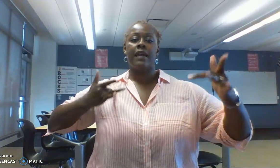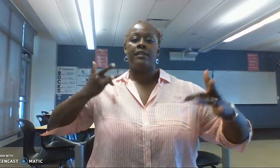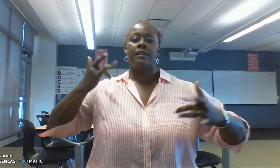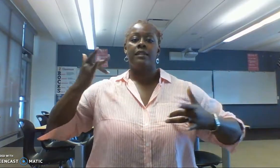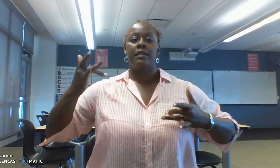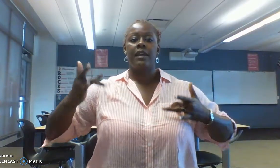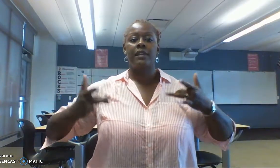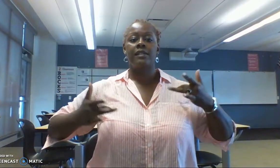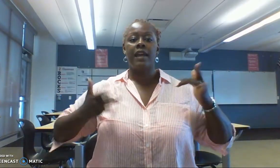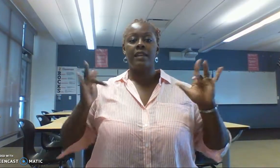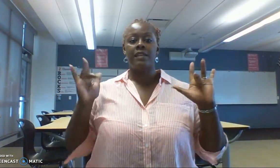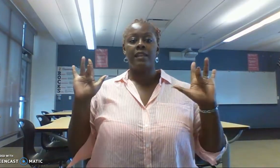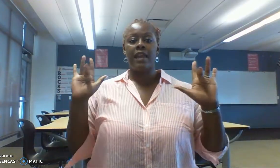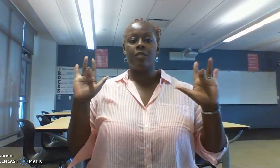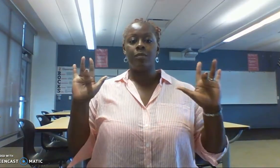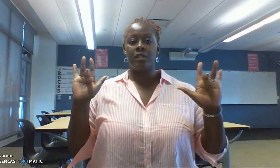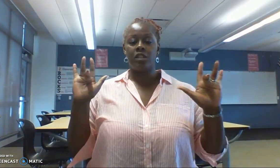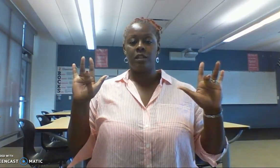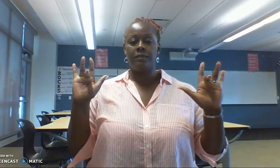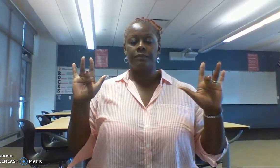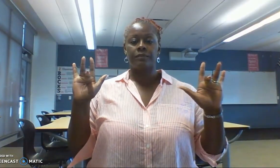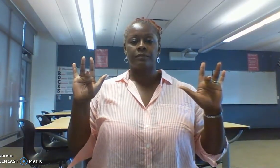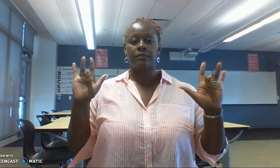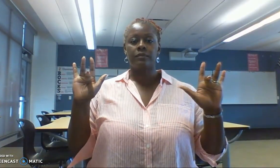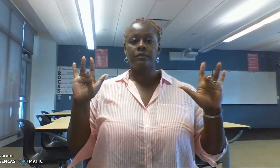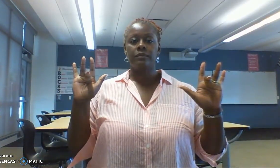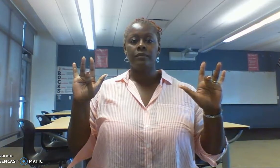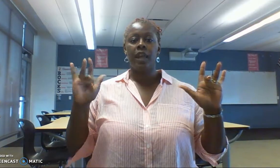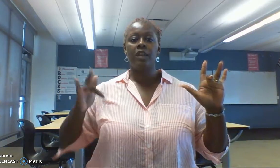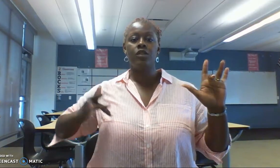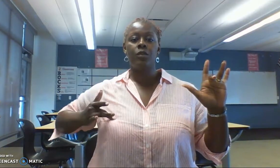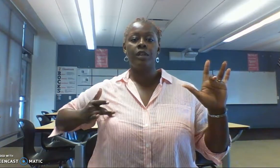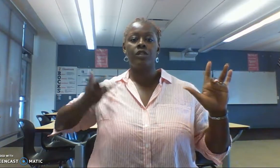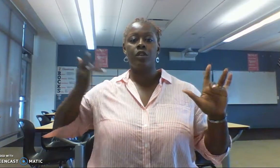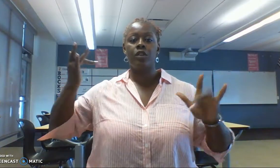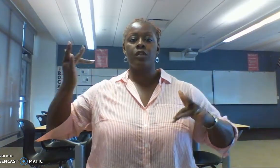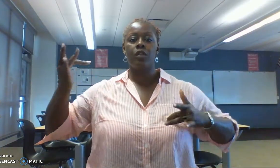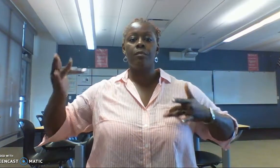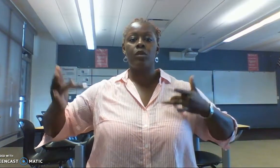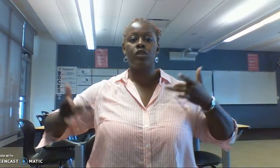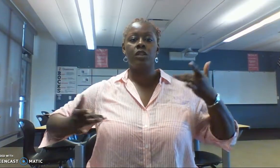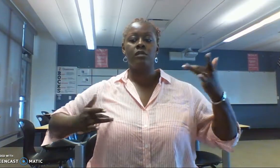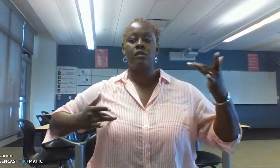Excite. Excite is the 8 position. And you're doing circular motions.